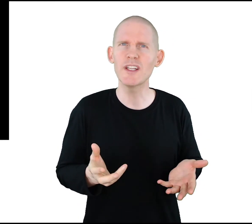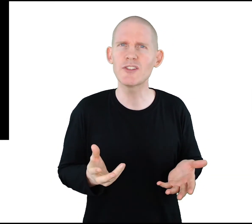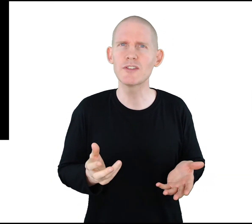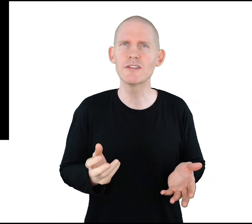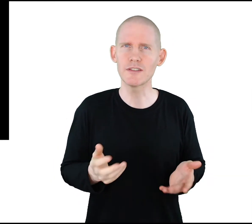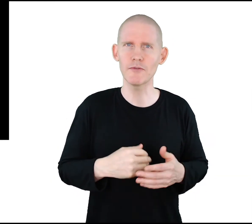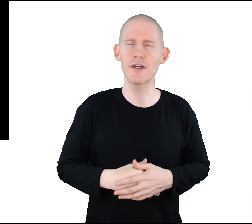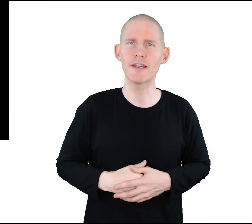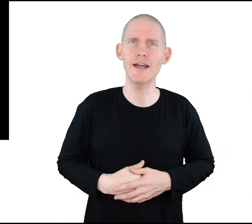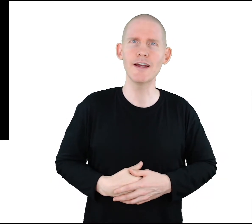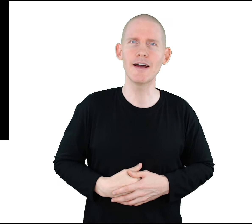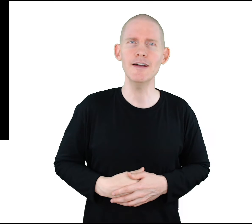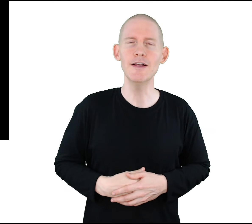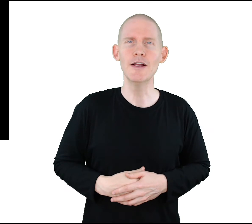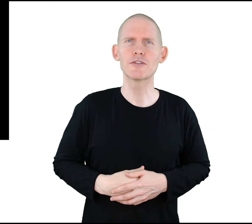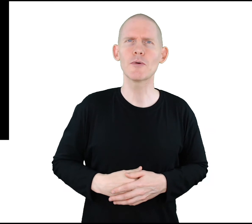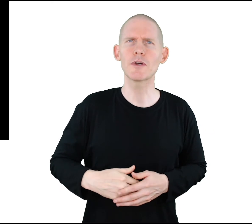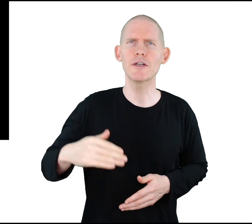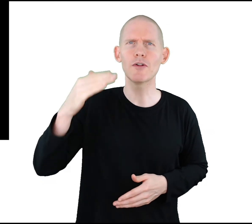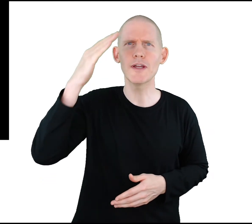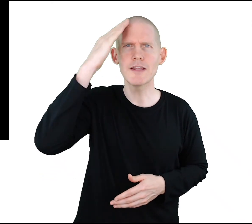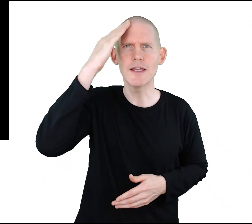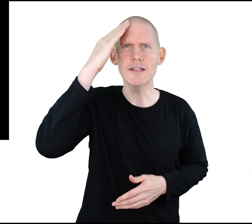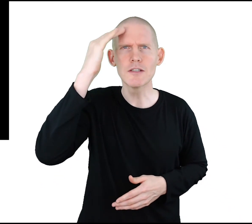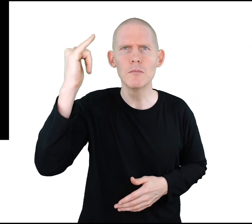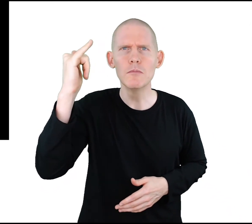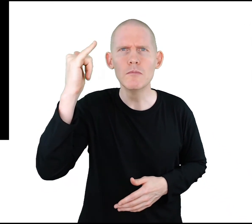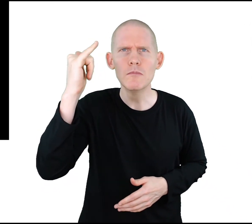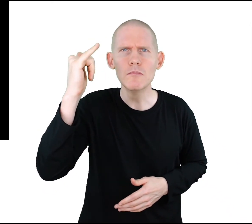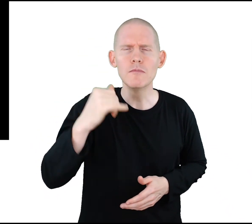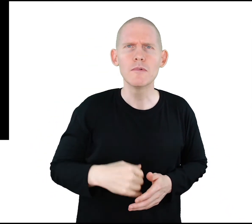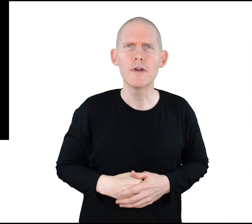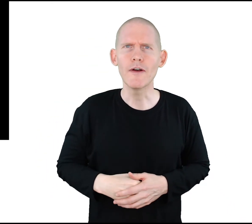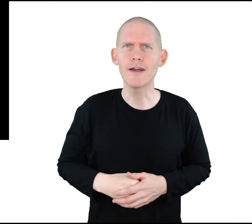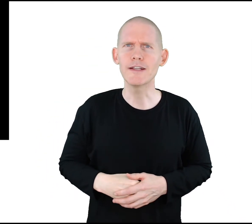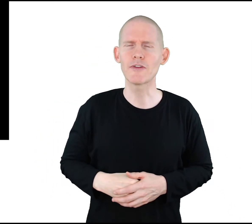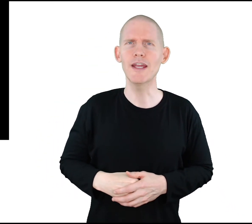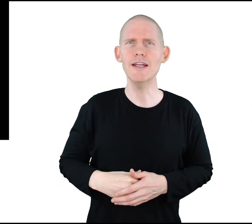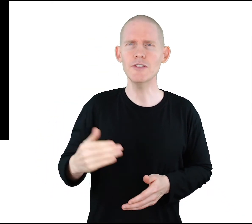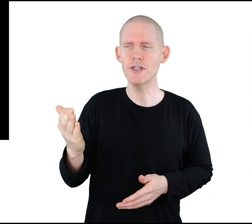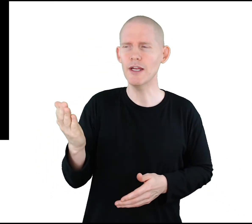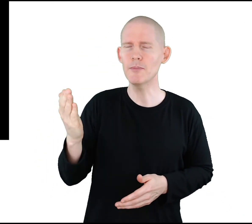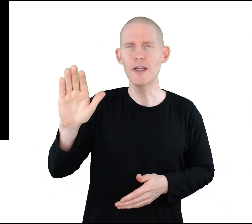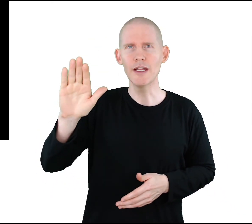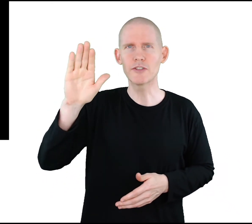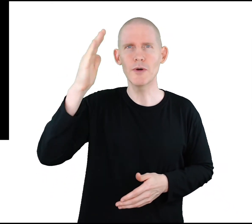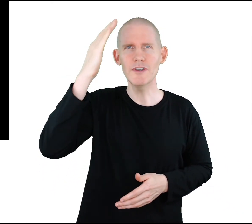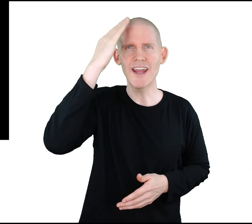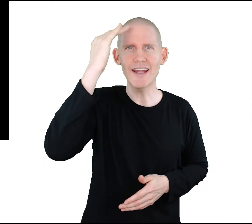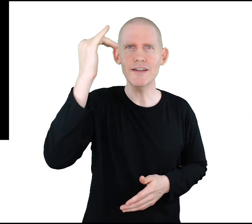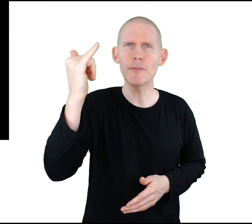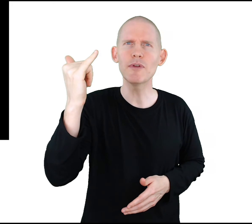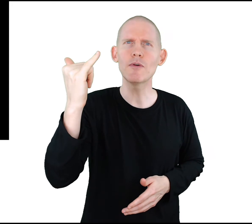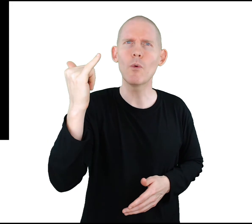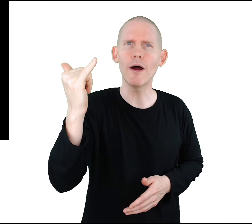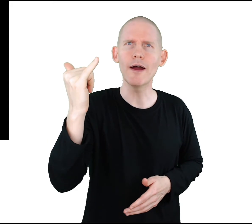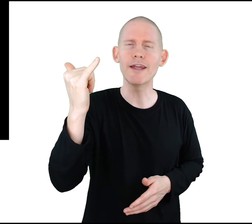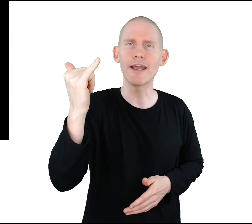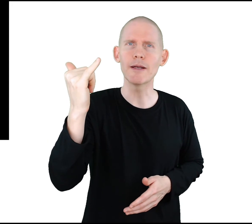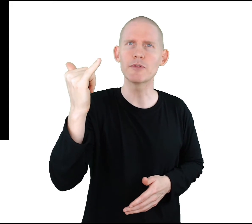which, stuff like that. So we're gonna go like this. All right, so the hand shape is going to end up in the Y hand